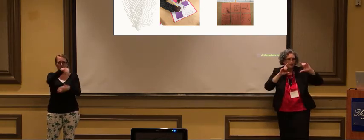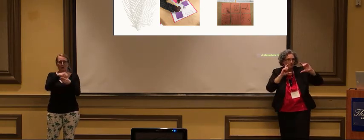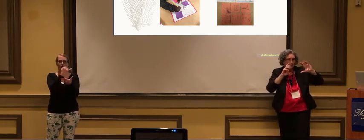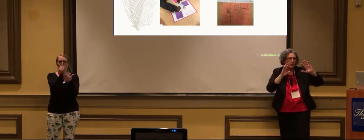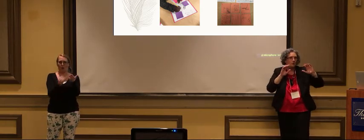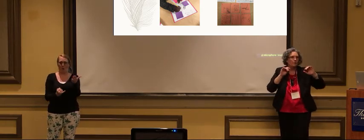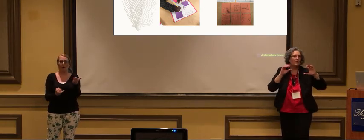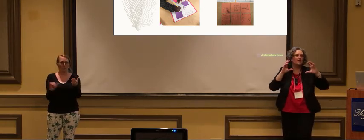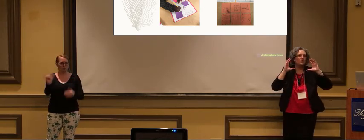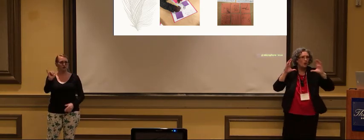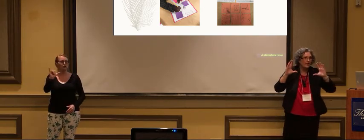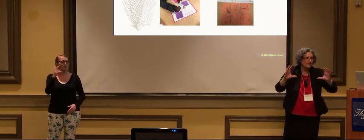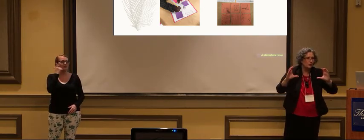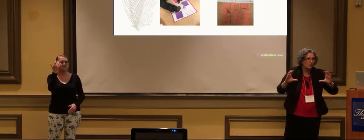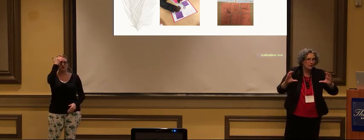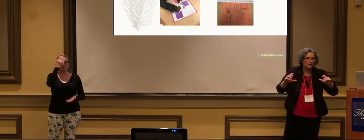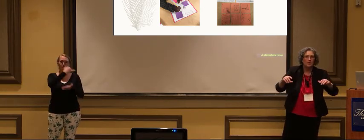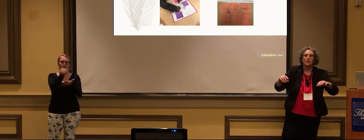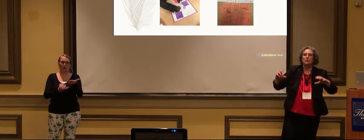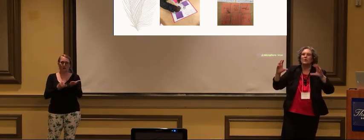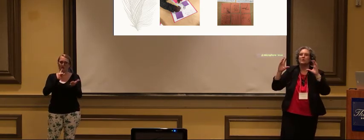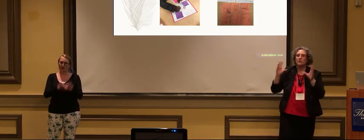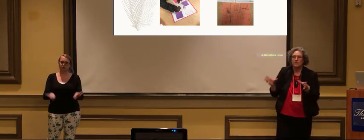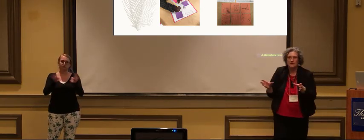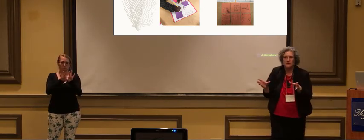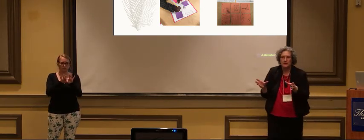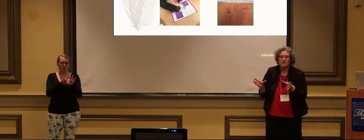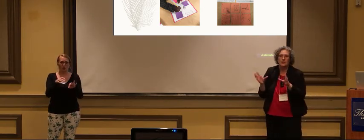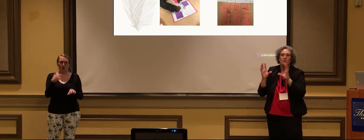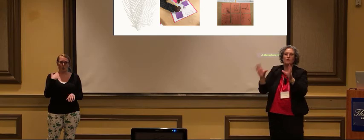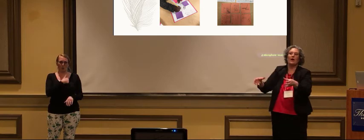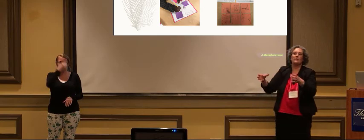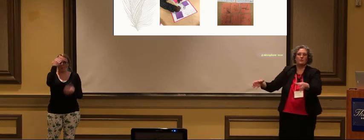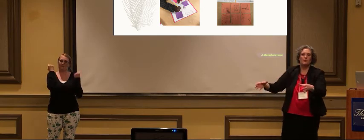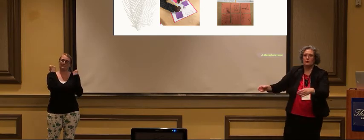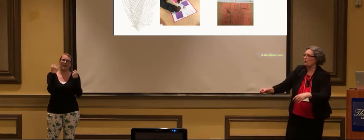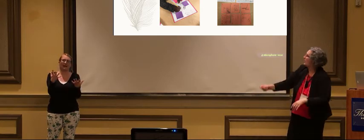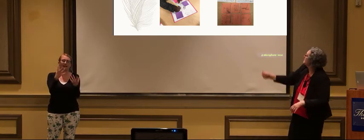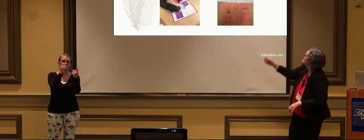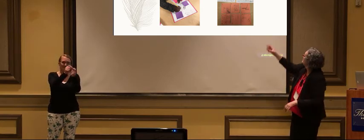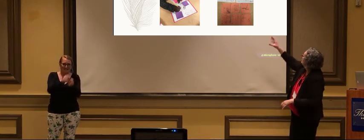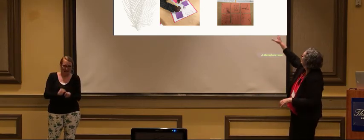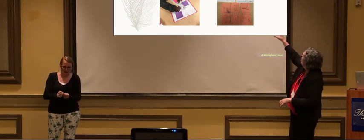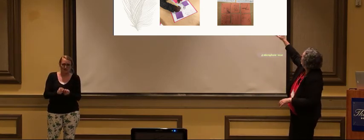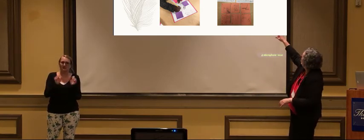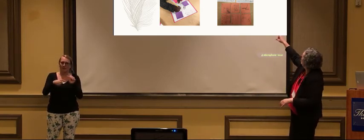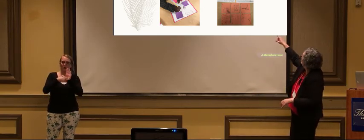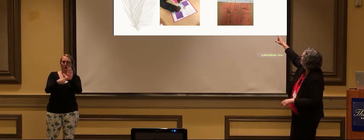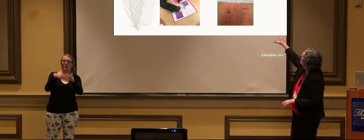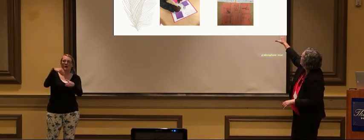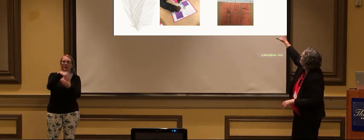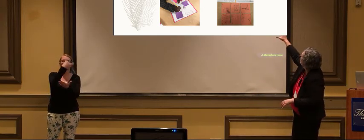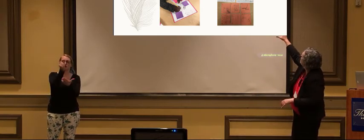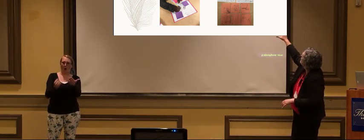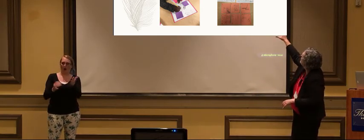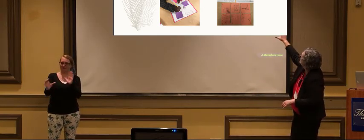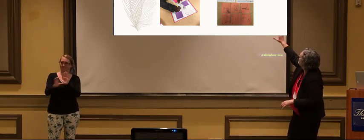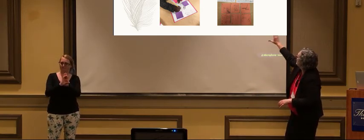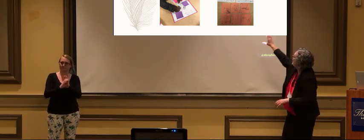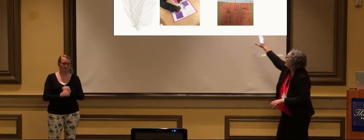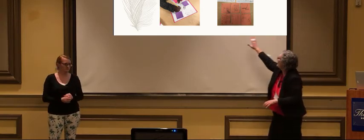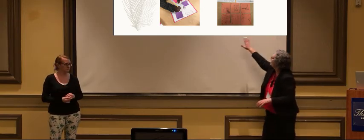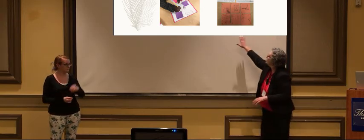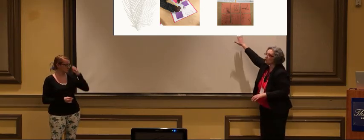aspect, because drawing is so critical. So many details can be derived from their drawing. And